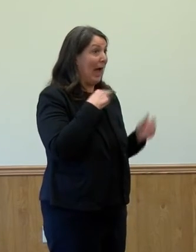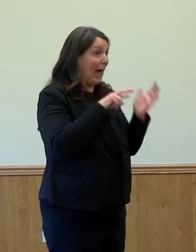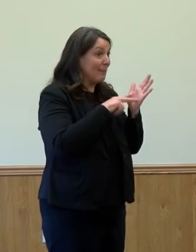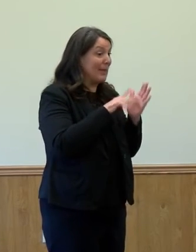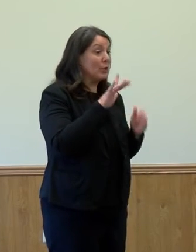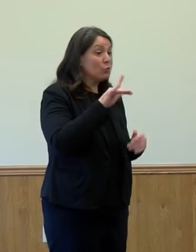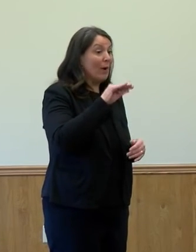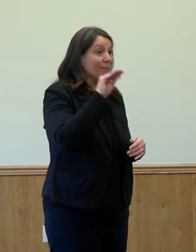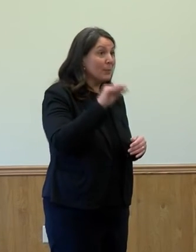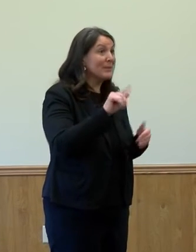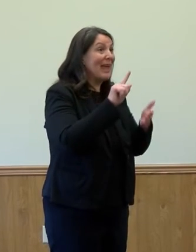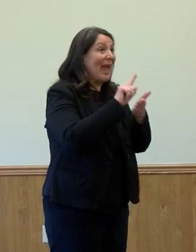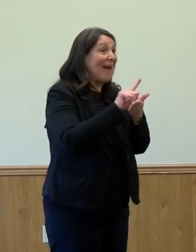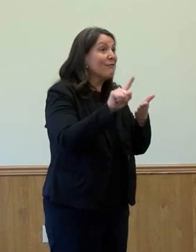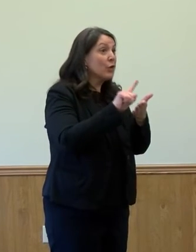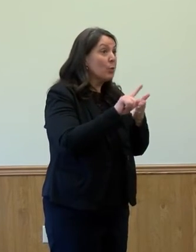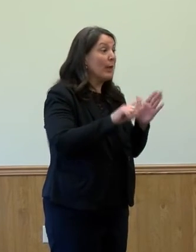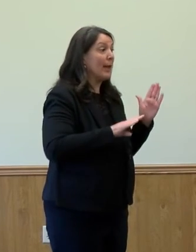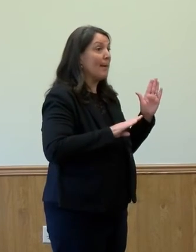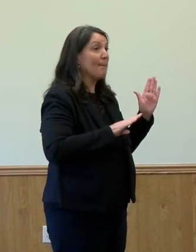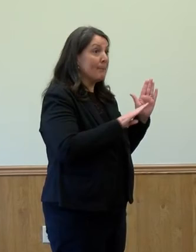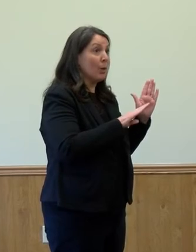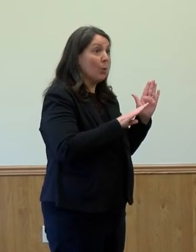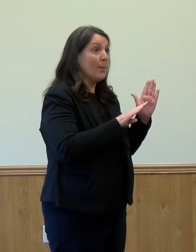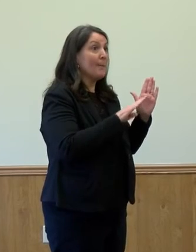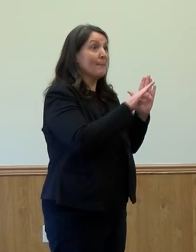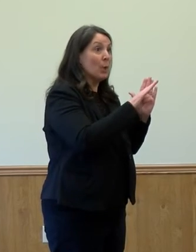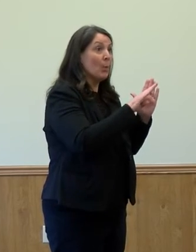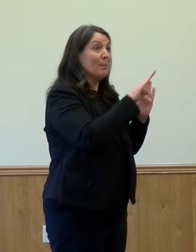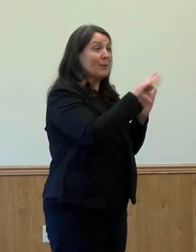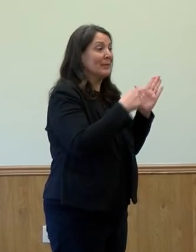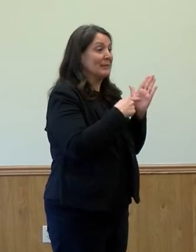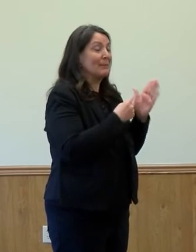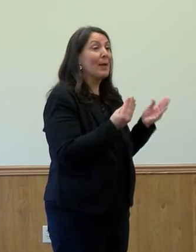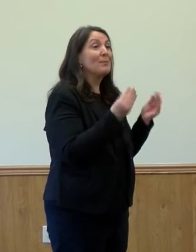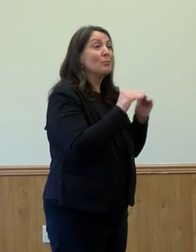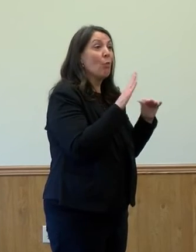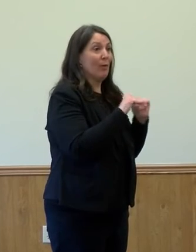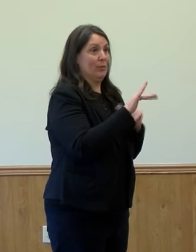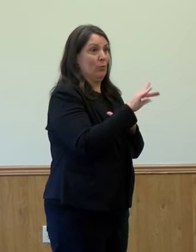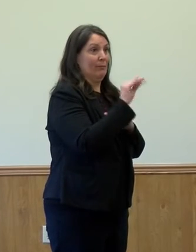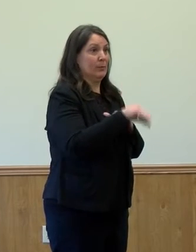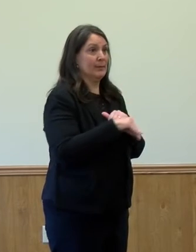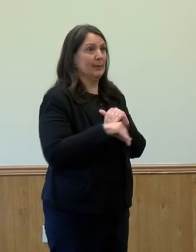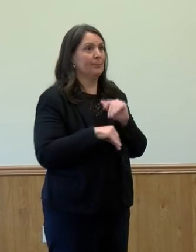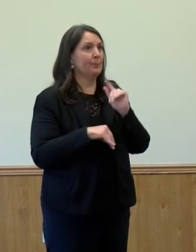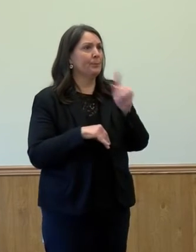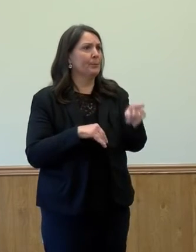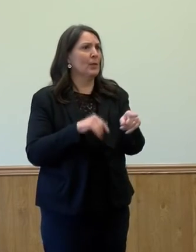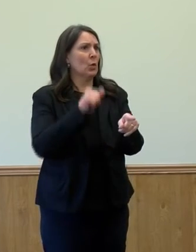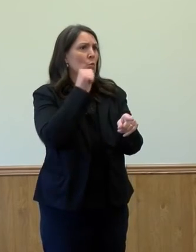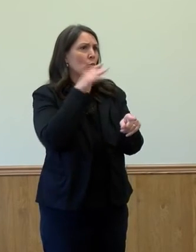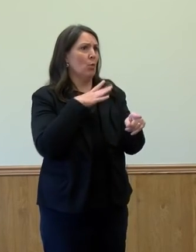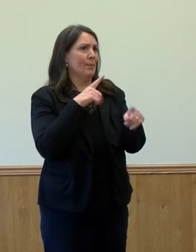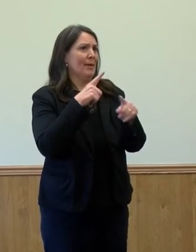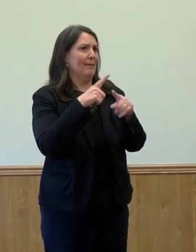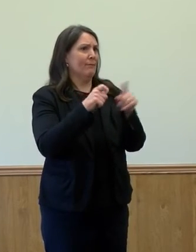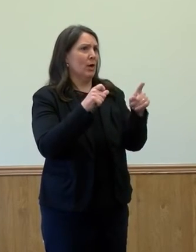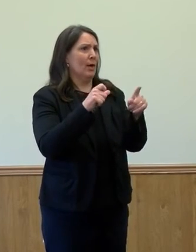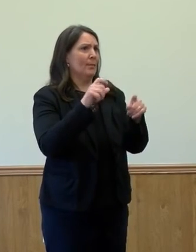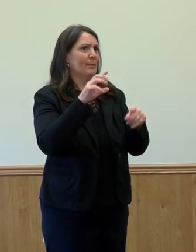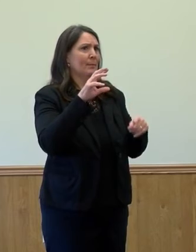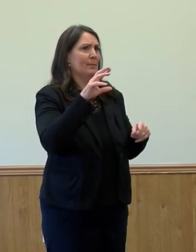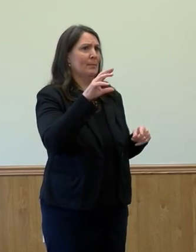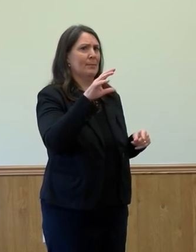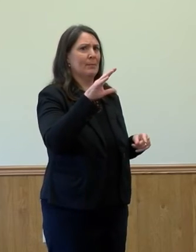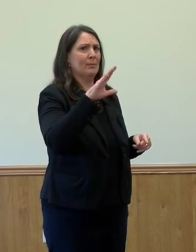terms of. We're growing by 25% each week. Yeah, if not more at times. Is there a certain demographic that you're seeing more cases